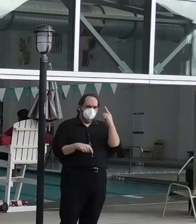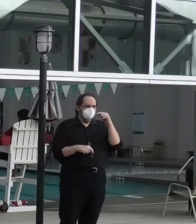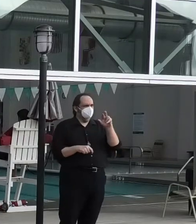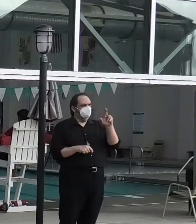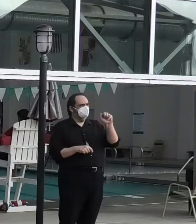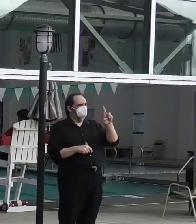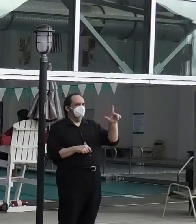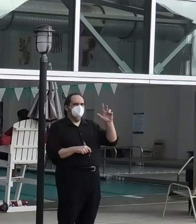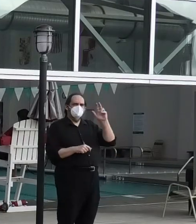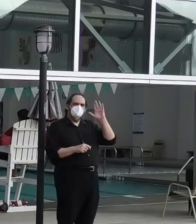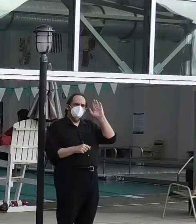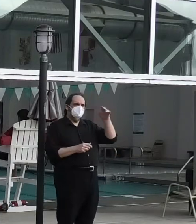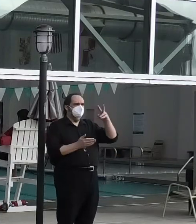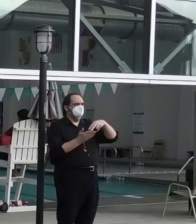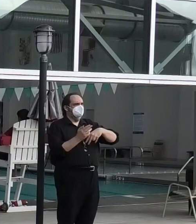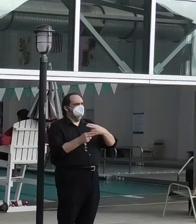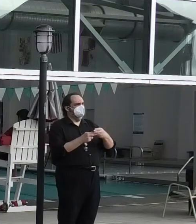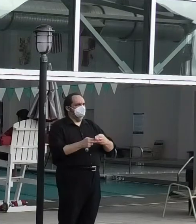read the names.